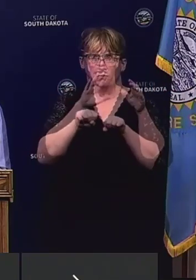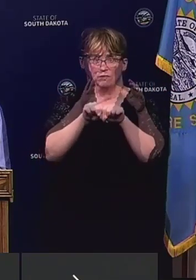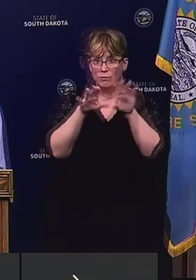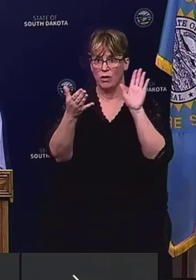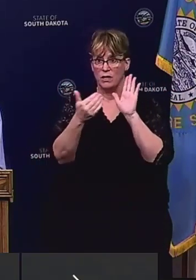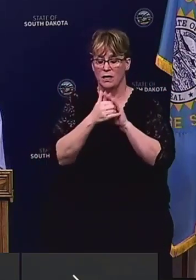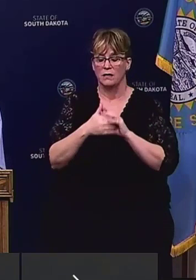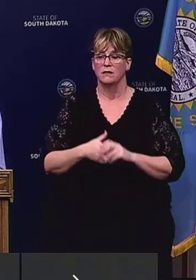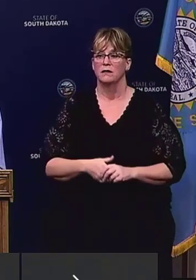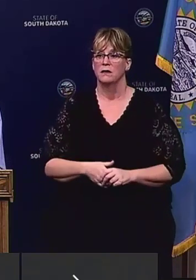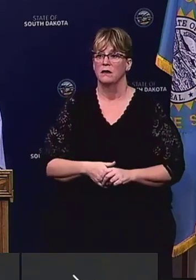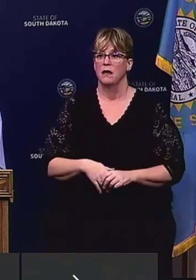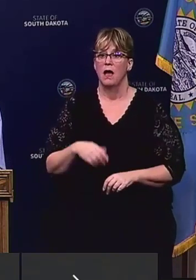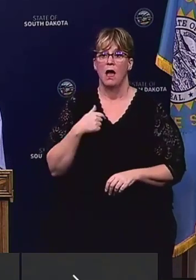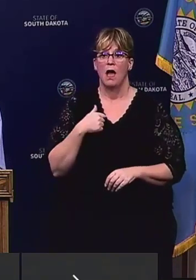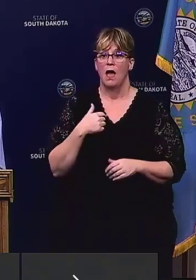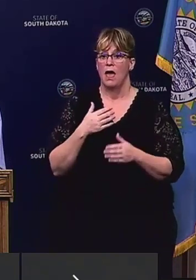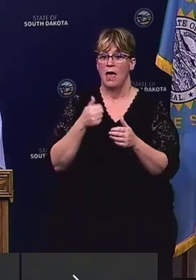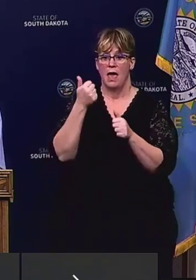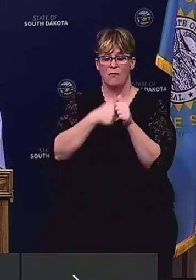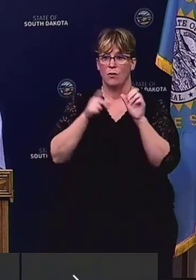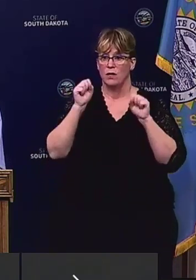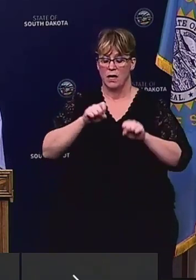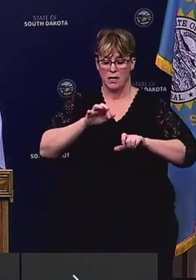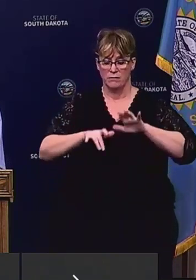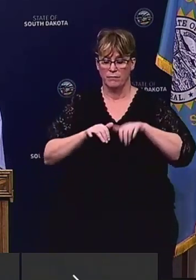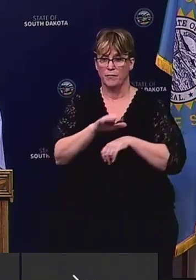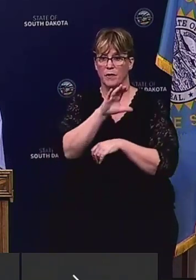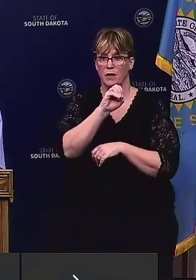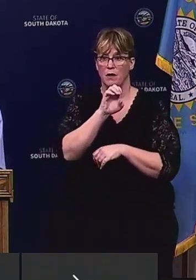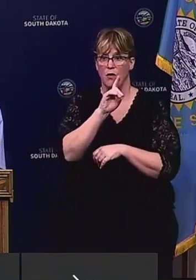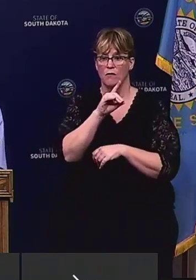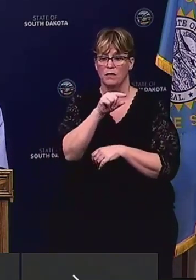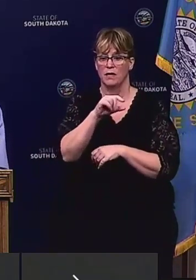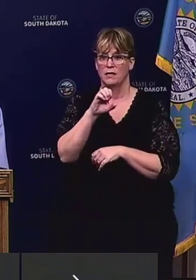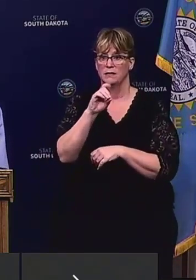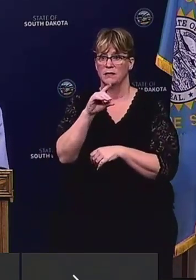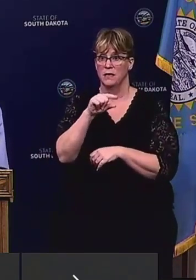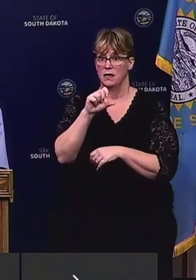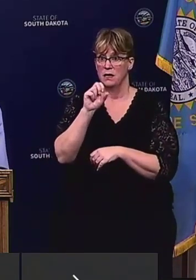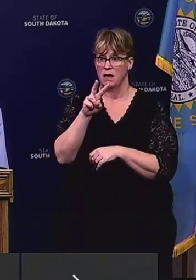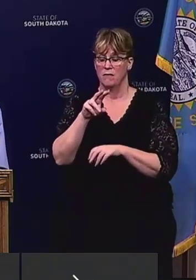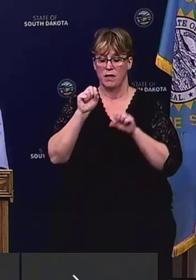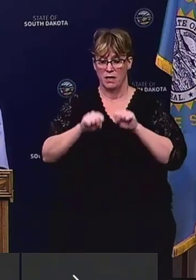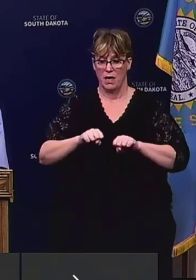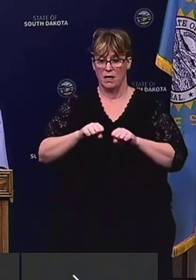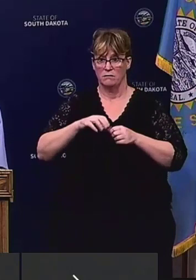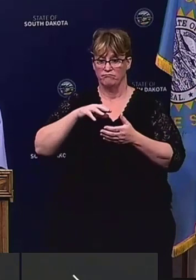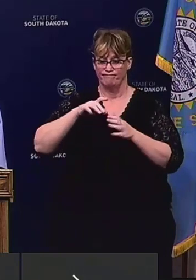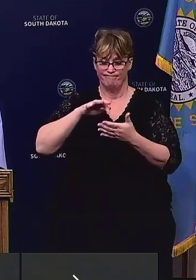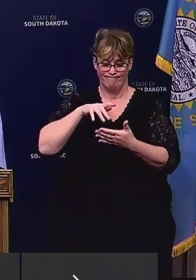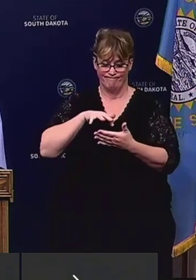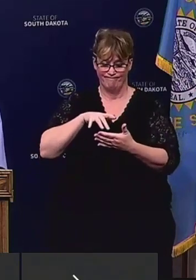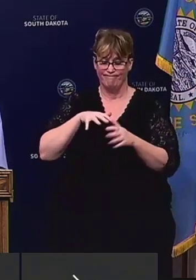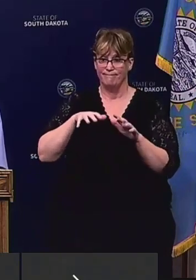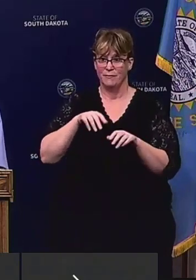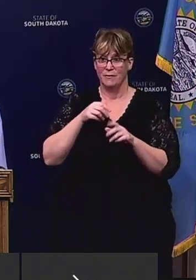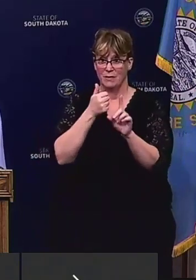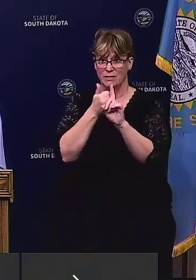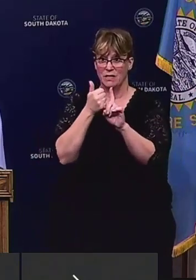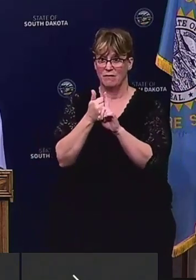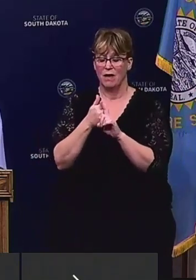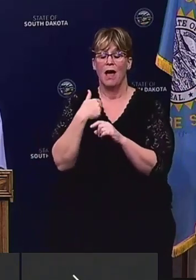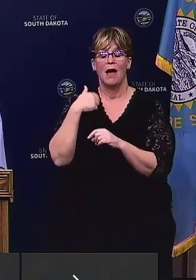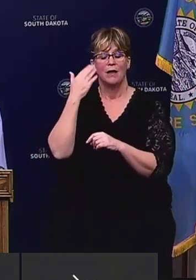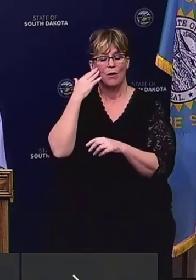communities. I invite everybody to read this plan online at covid.sd.gov. And again, I know a lot of people are going to have a